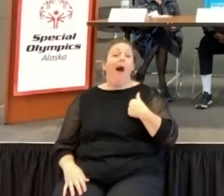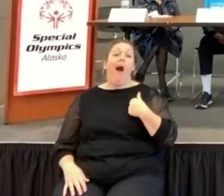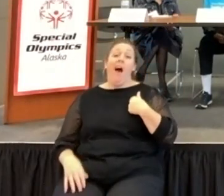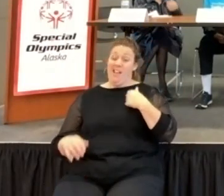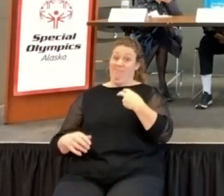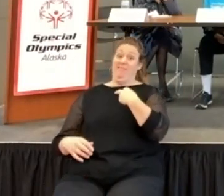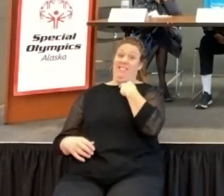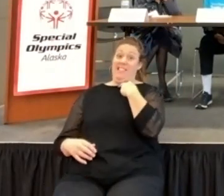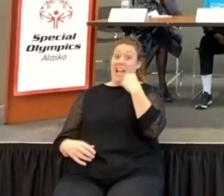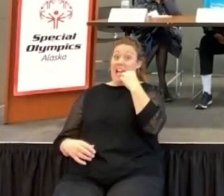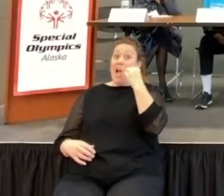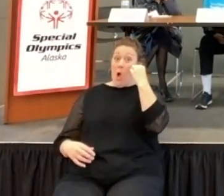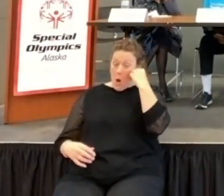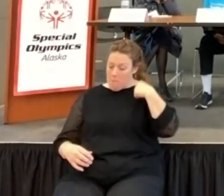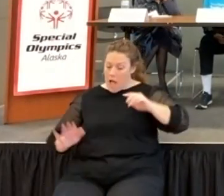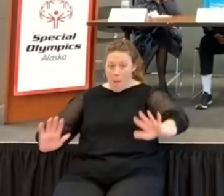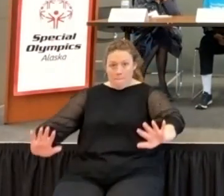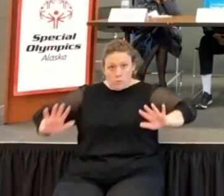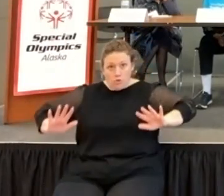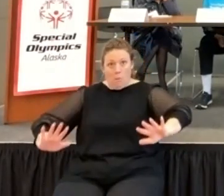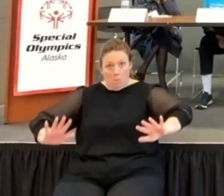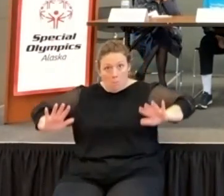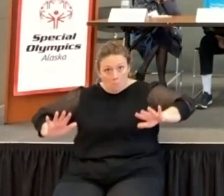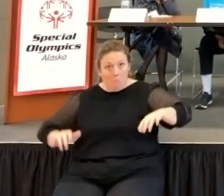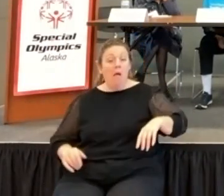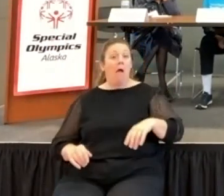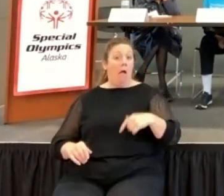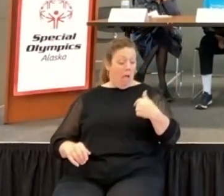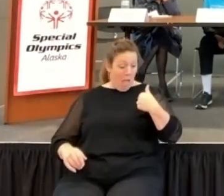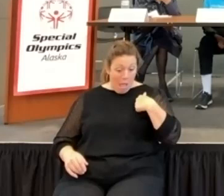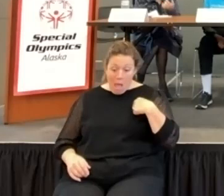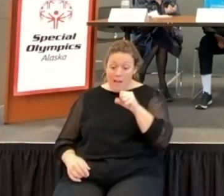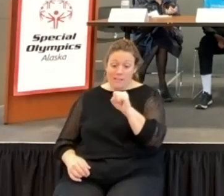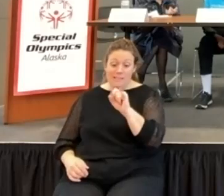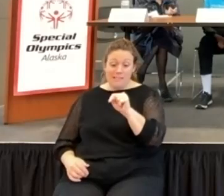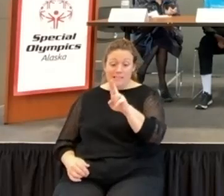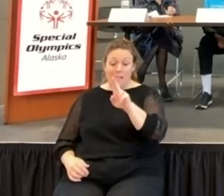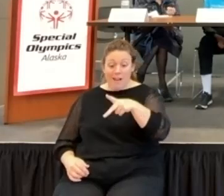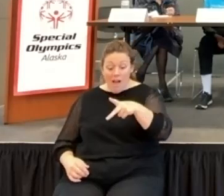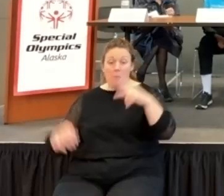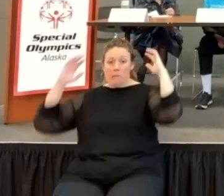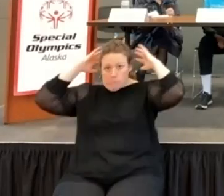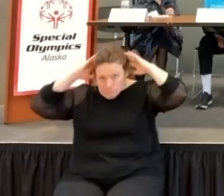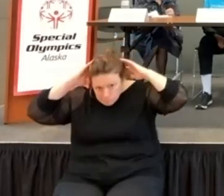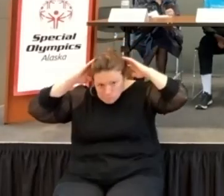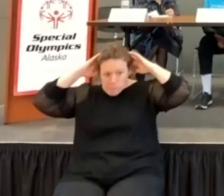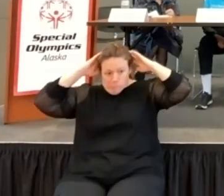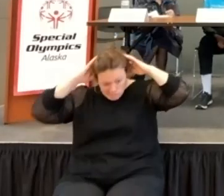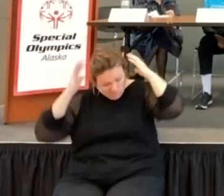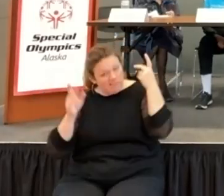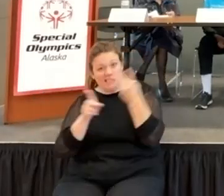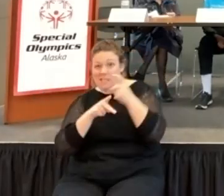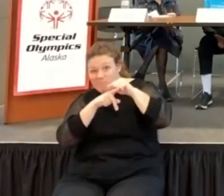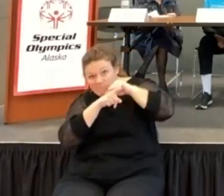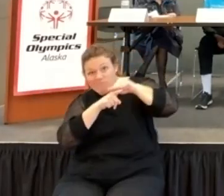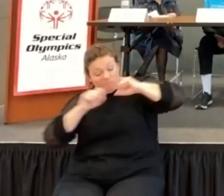two old weights under my feet, and I did sit-ups. And I said, Loretta, you're gonna make it. I didn't think I would